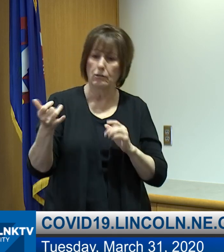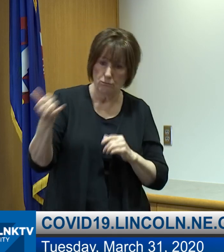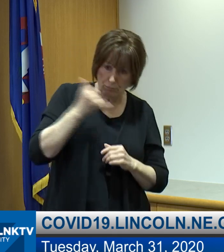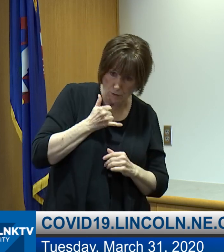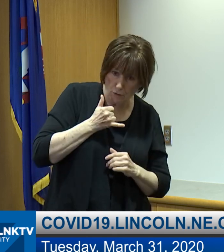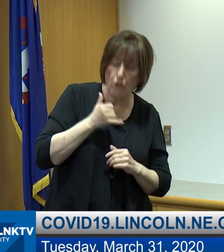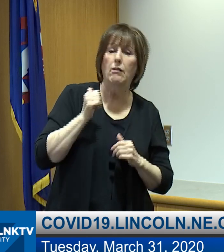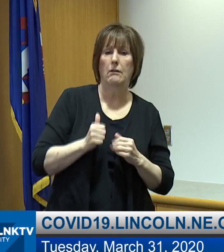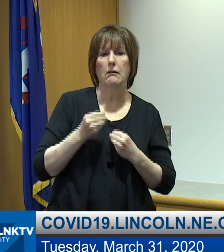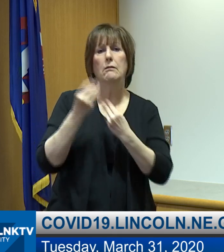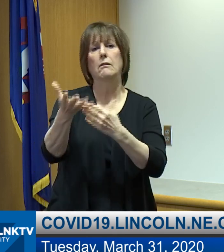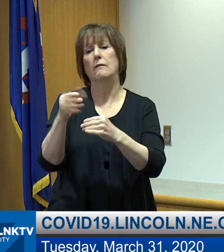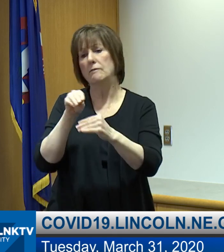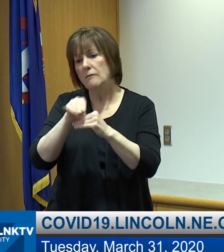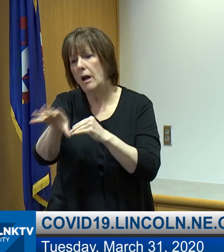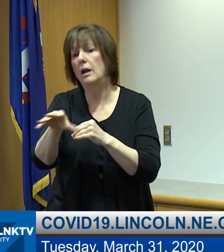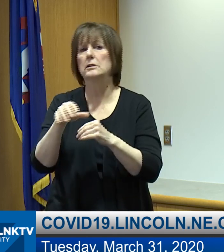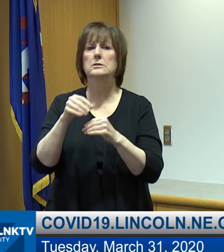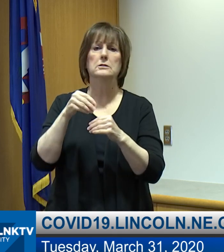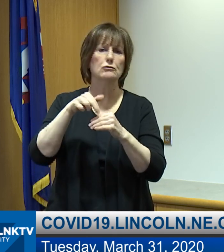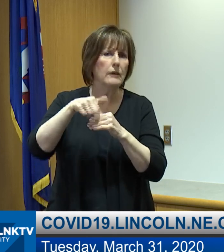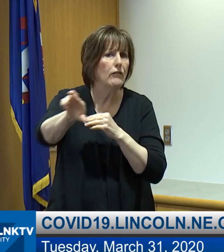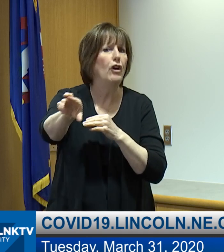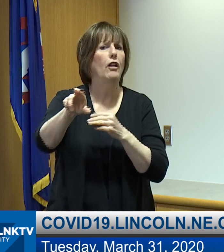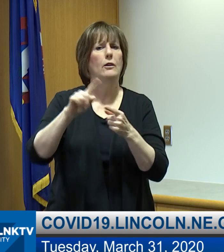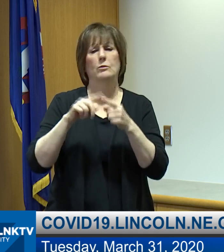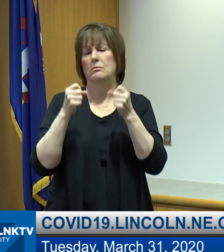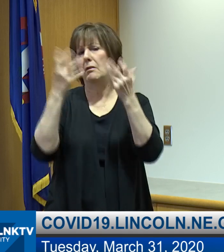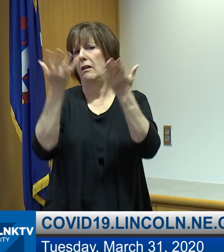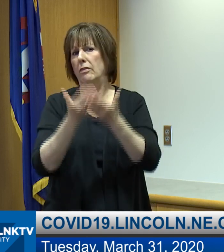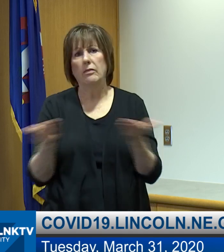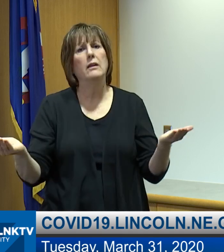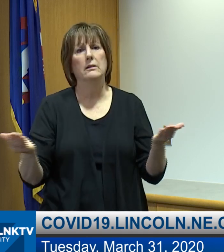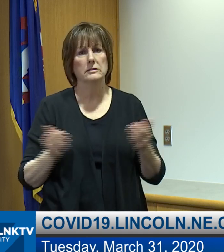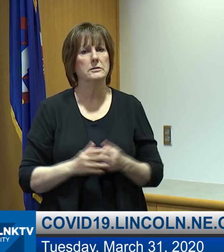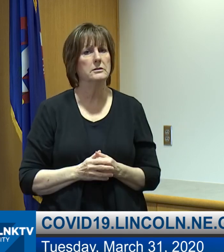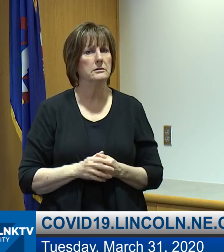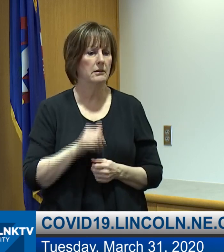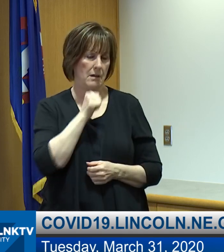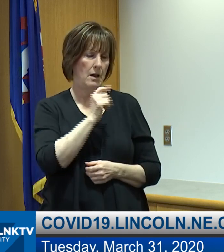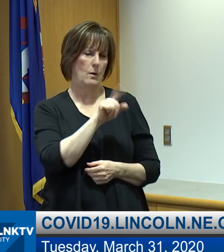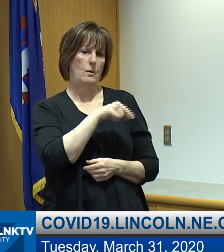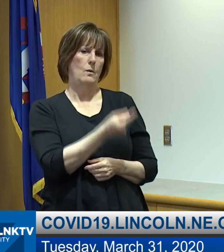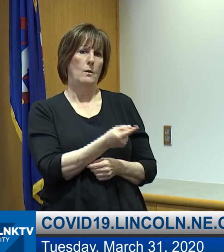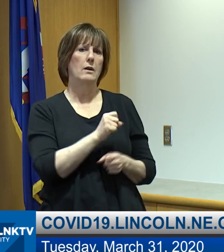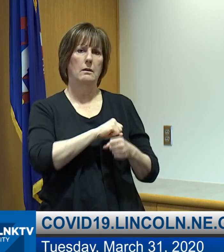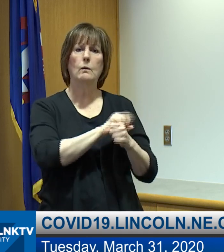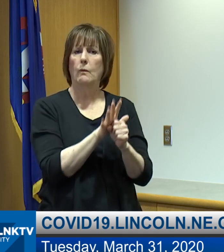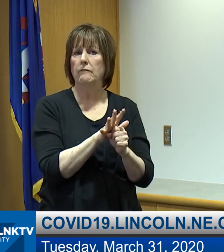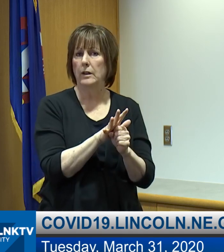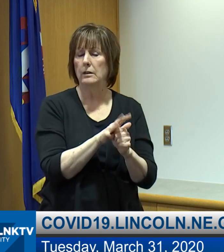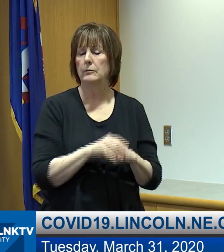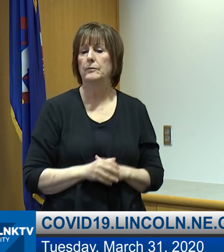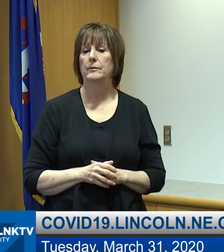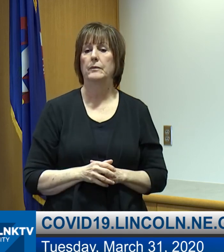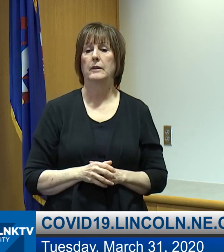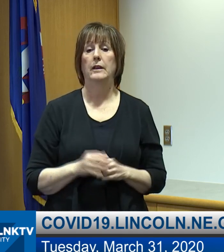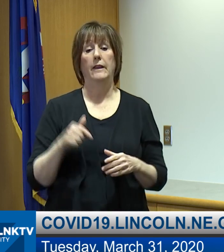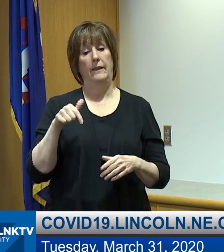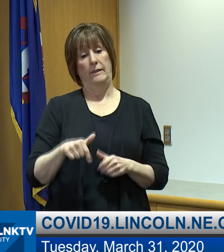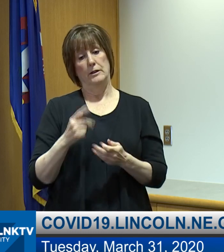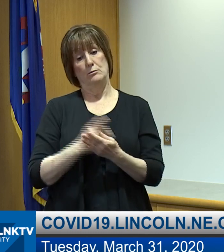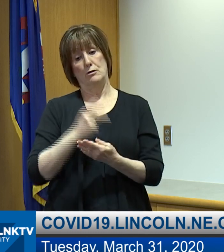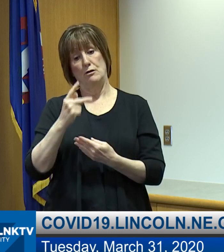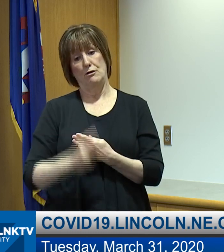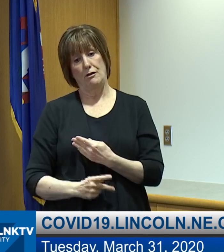advice on many things, even beyond the COVID guidance. But with this program,